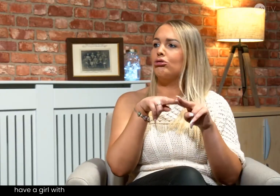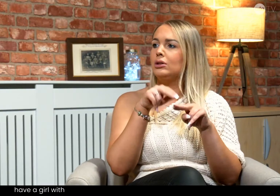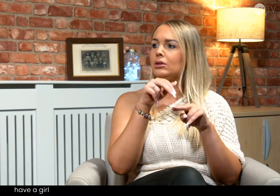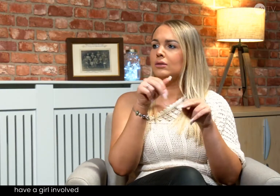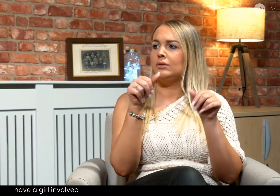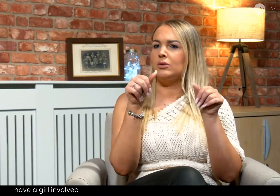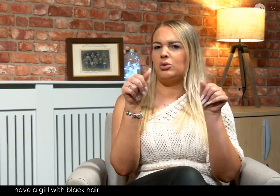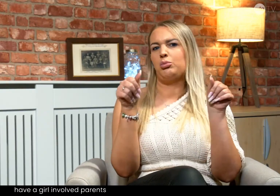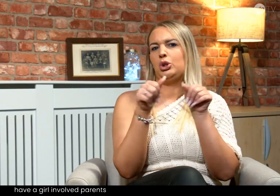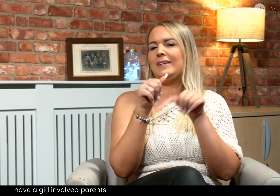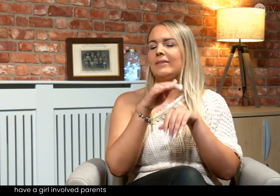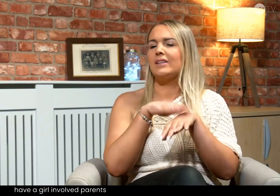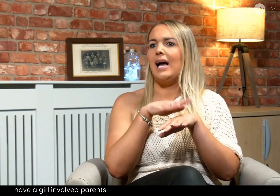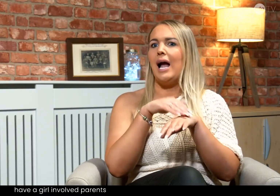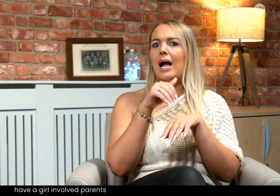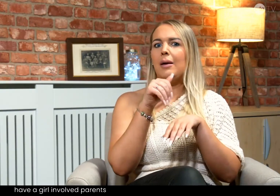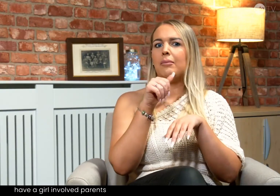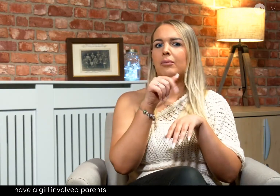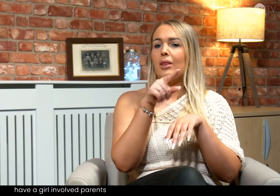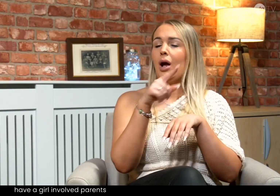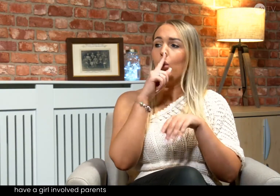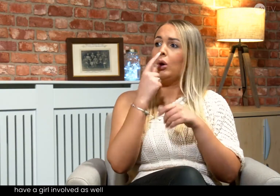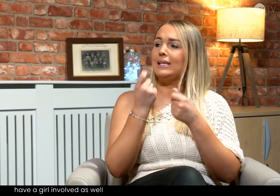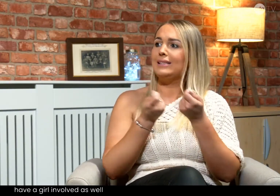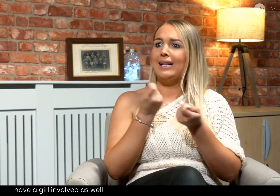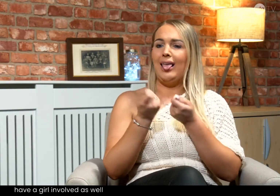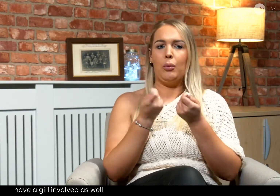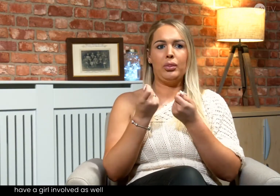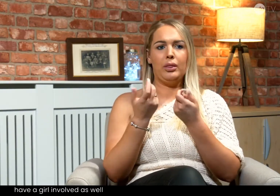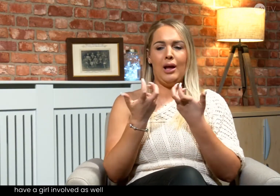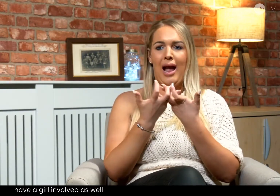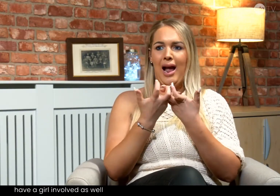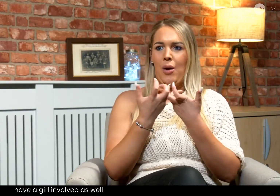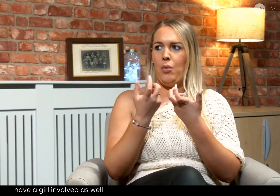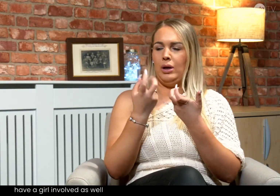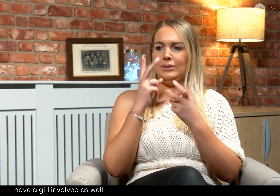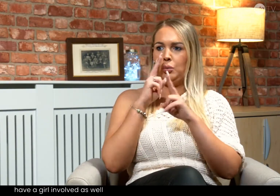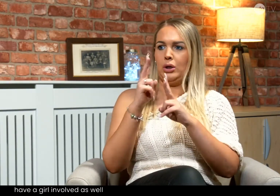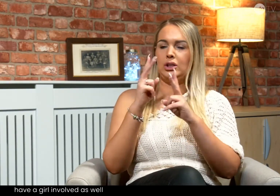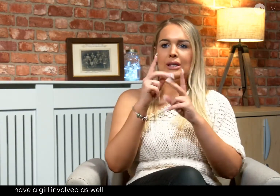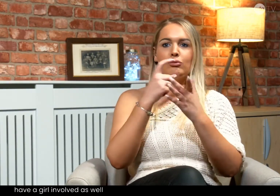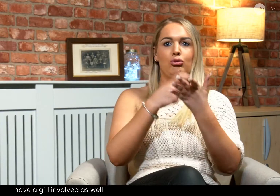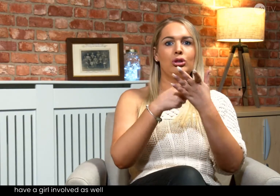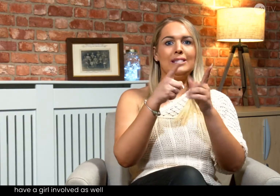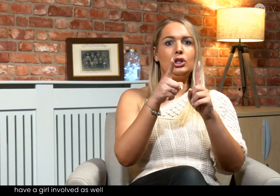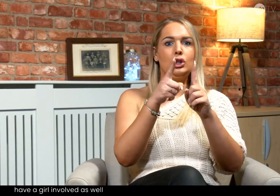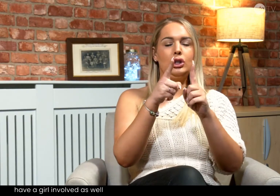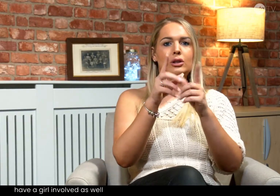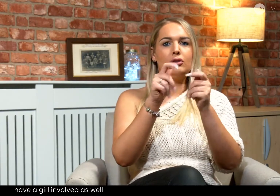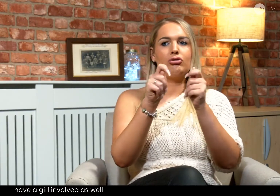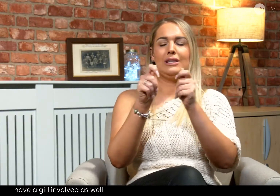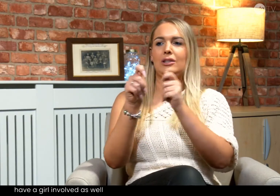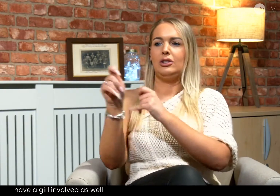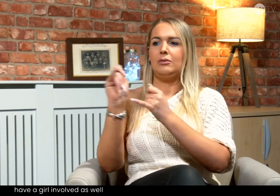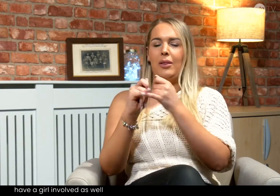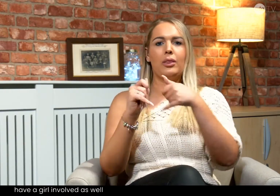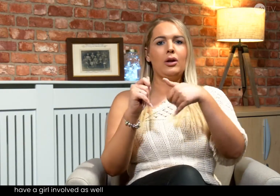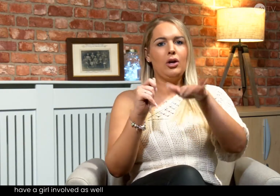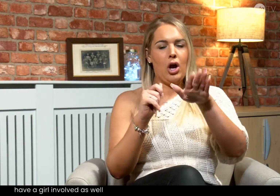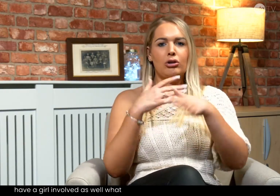what it's like. Yes, it is. And for a brief time, they couldn't deal with watching Richard change